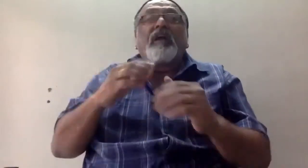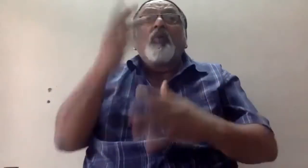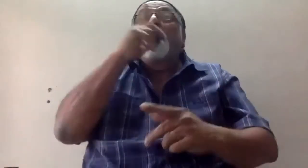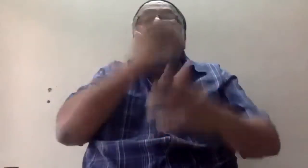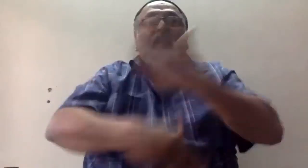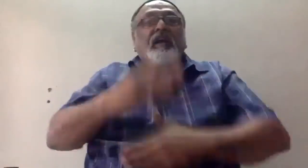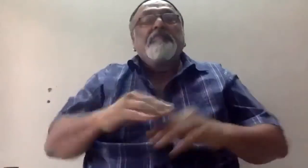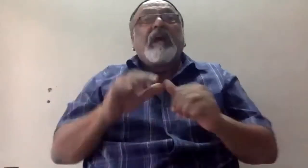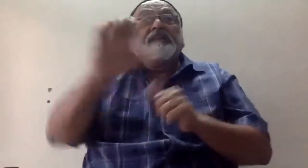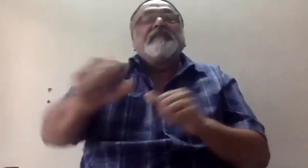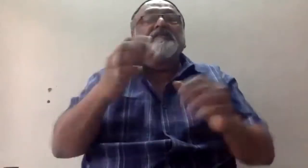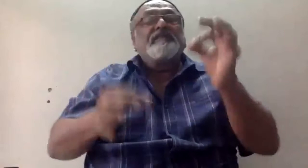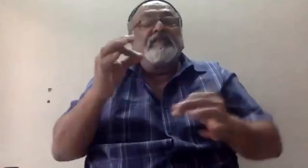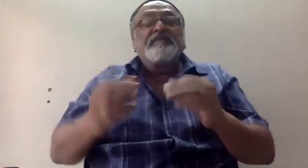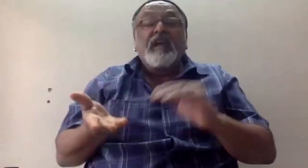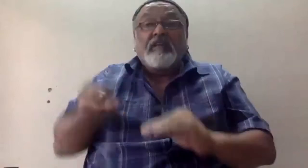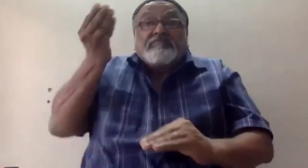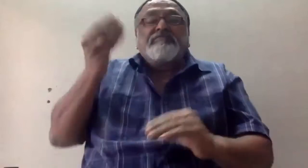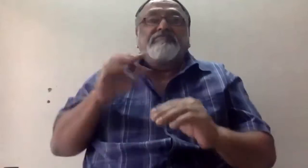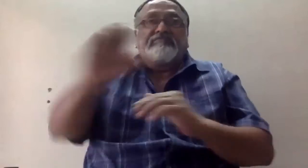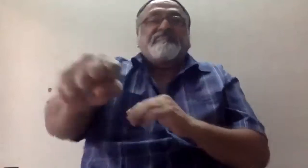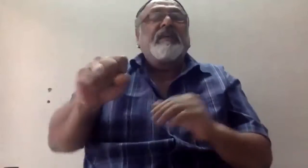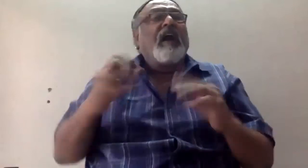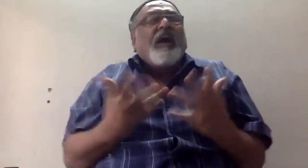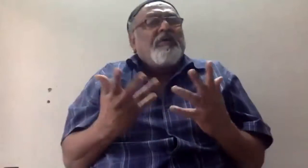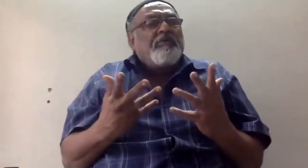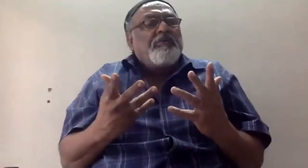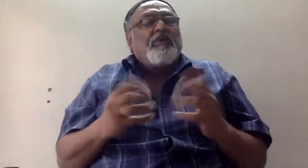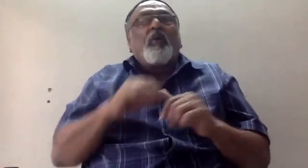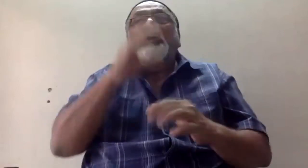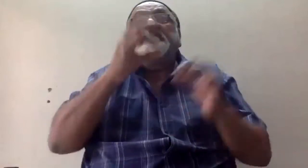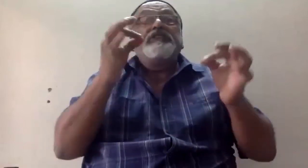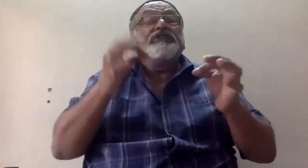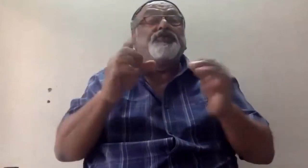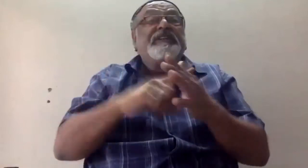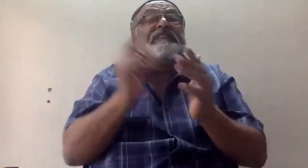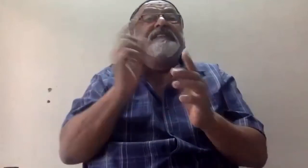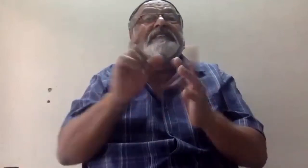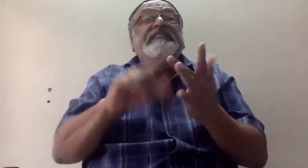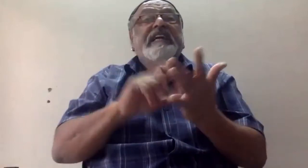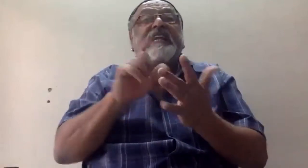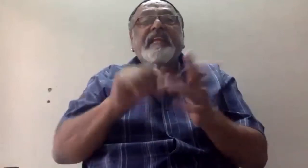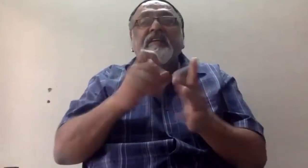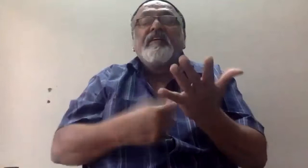all stakeholders need to work on achieving this fair treatment to persons with